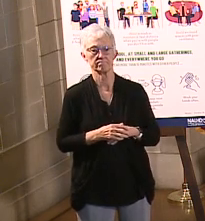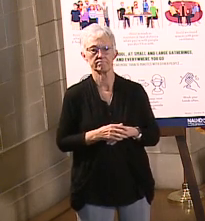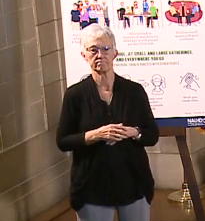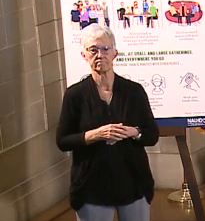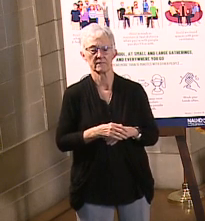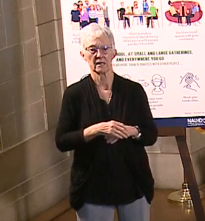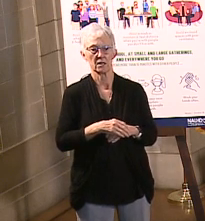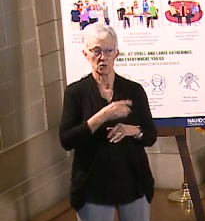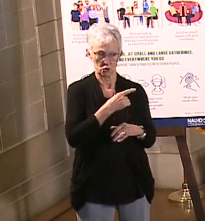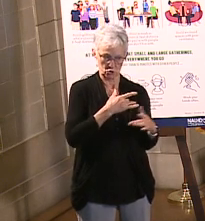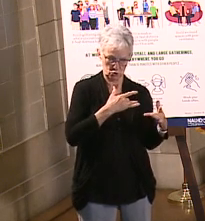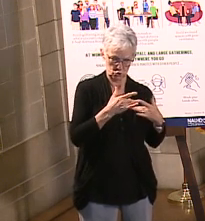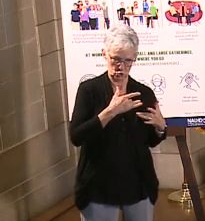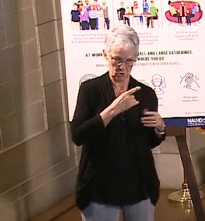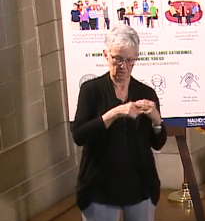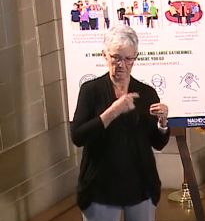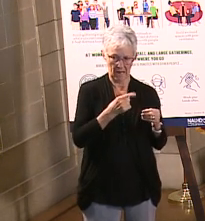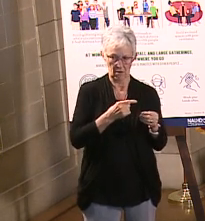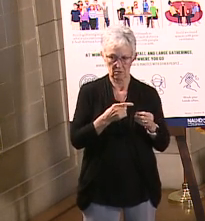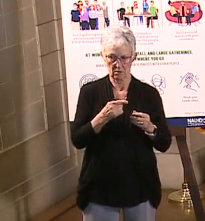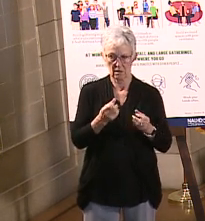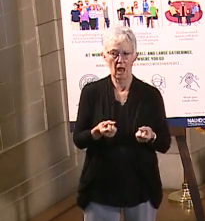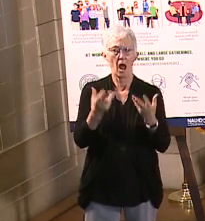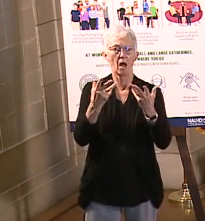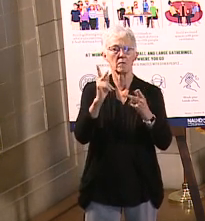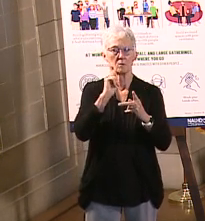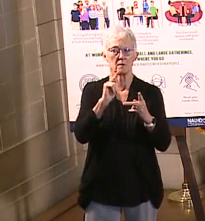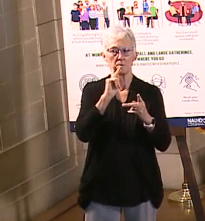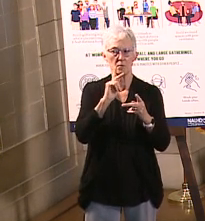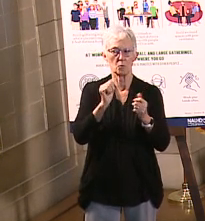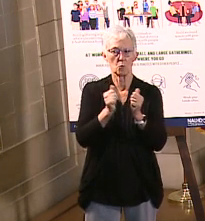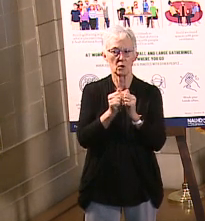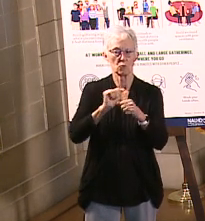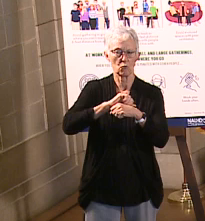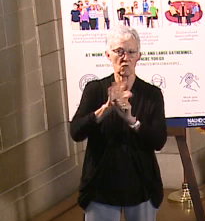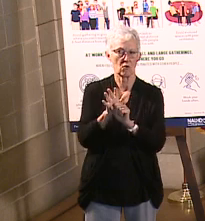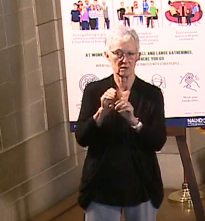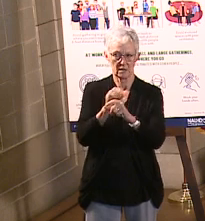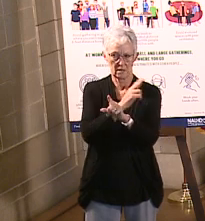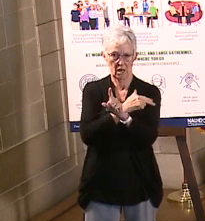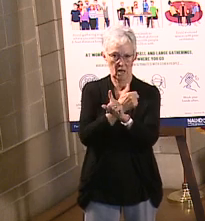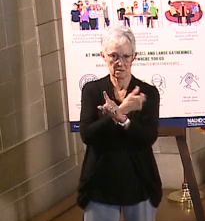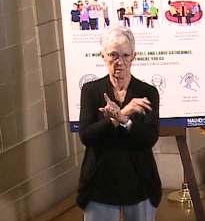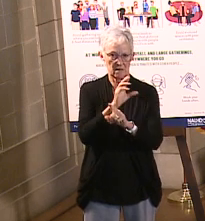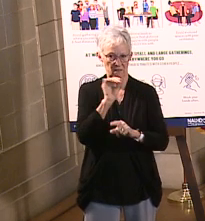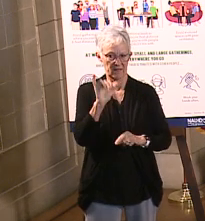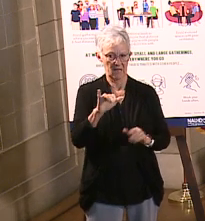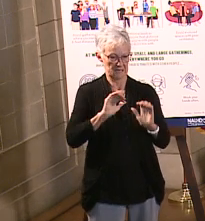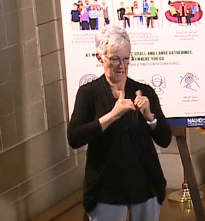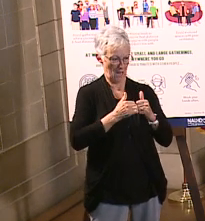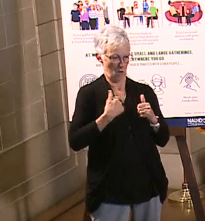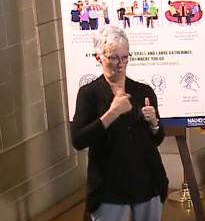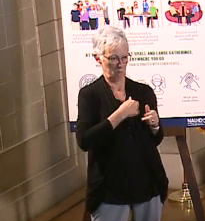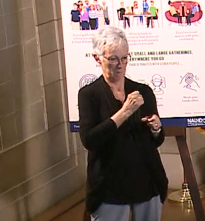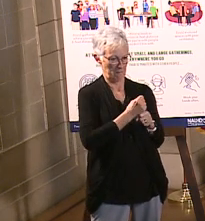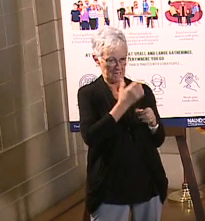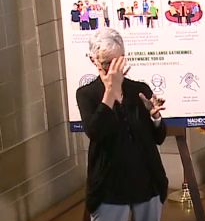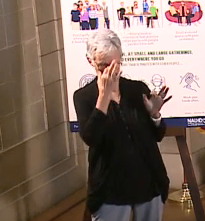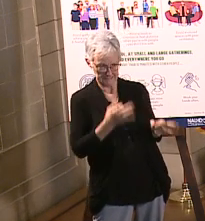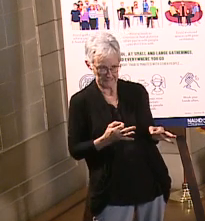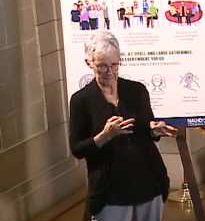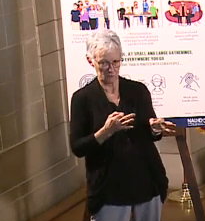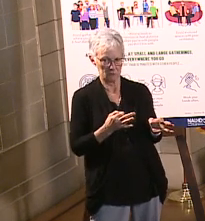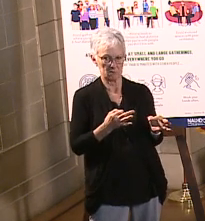my concern about hospital capacity. Again, we monitor hospital capacity as really our guidepost for how we're making these decisions. And